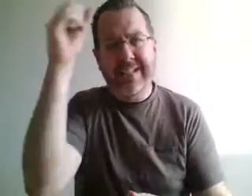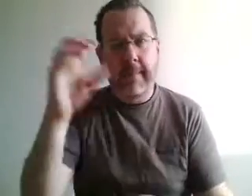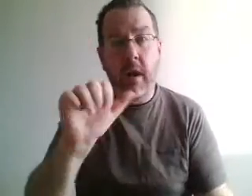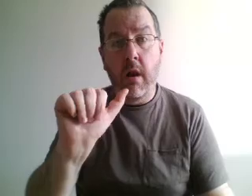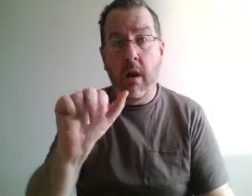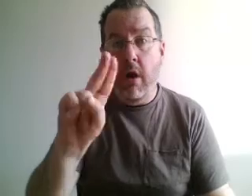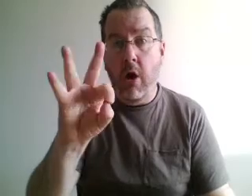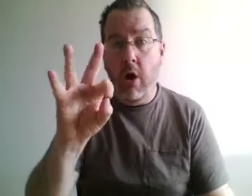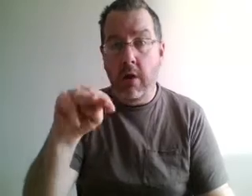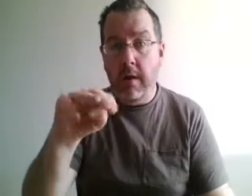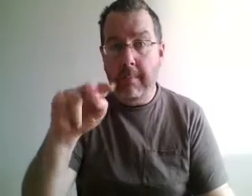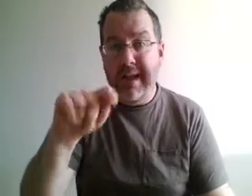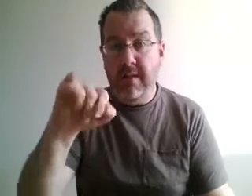and that's just not true.